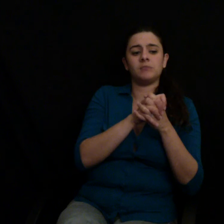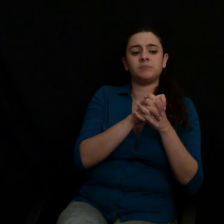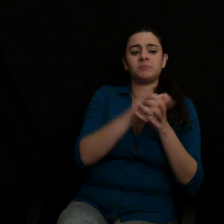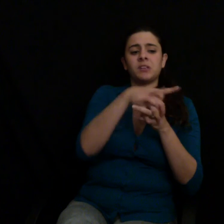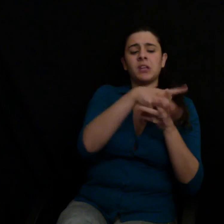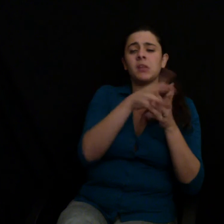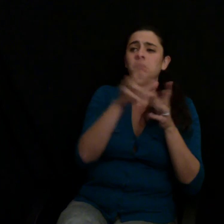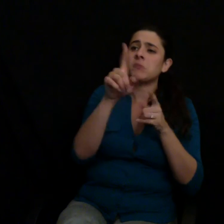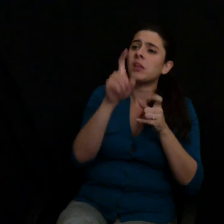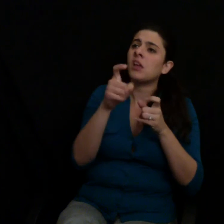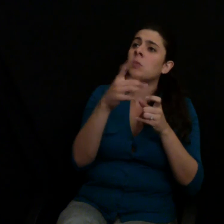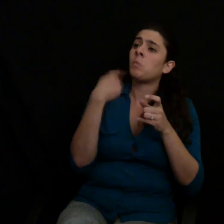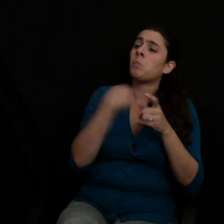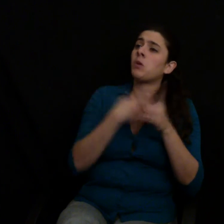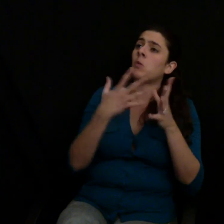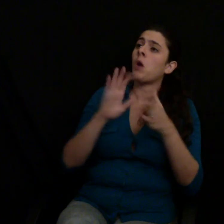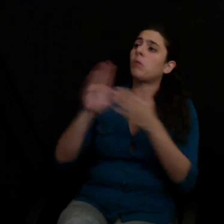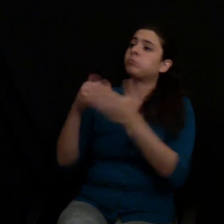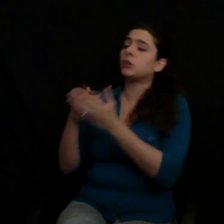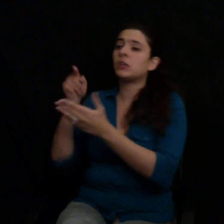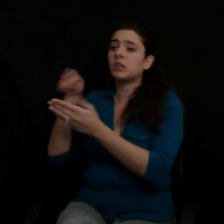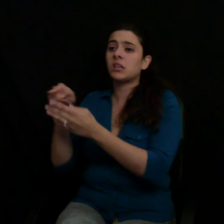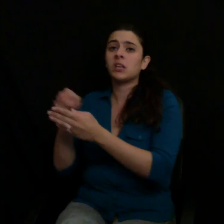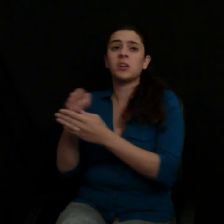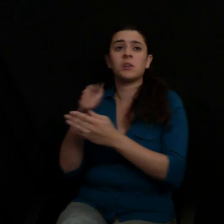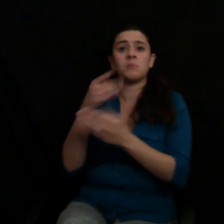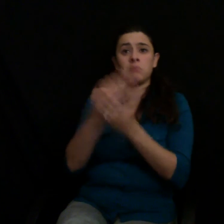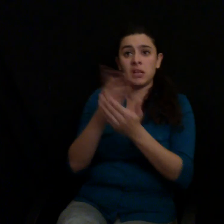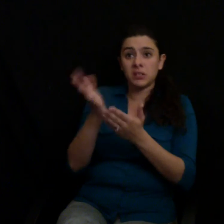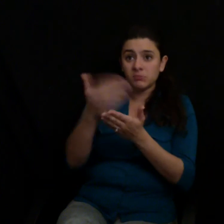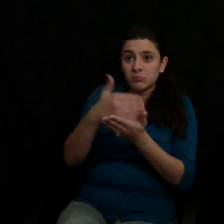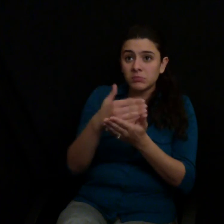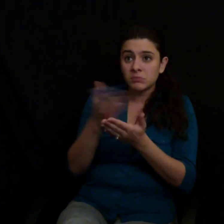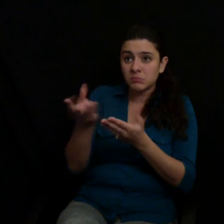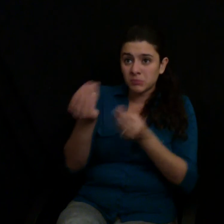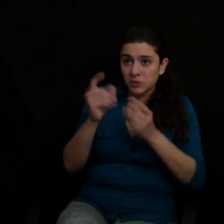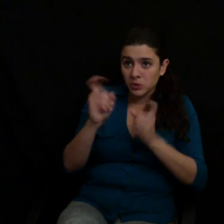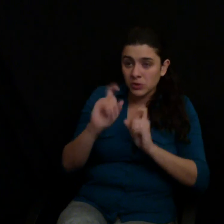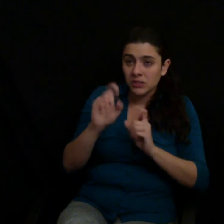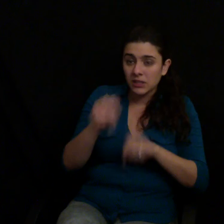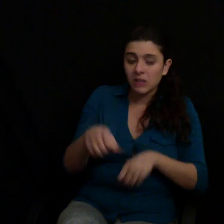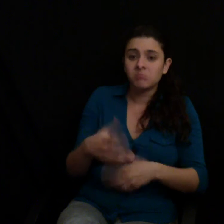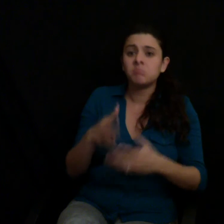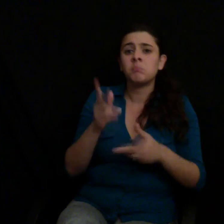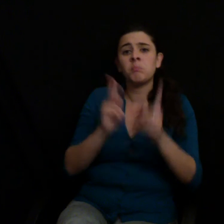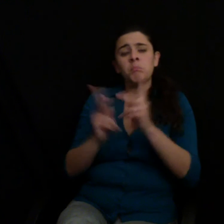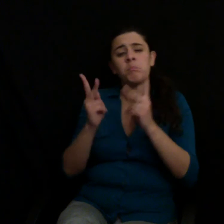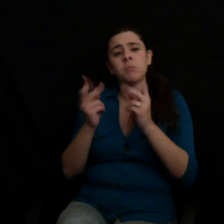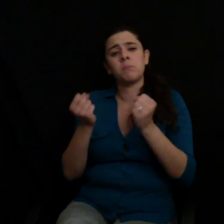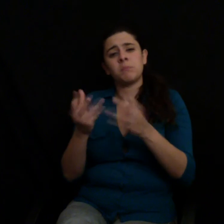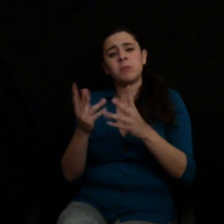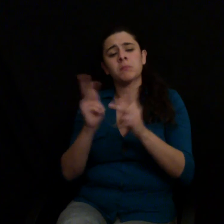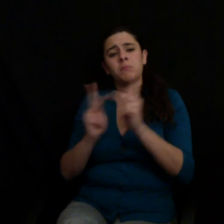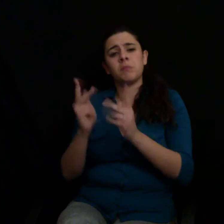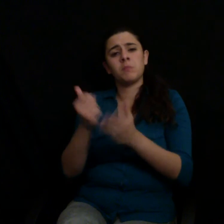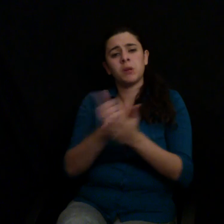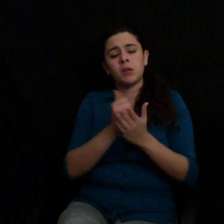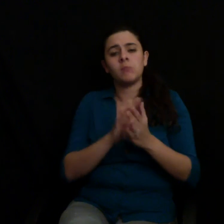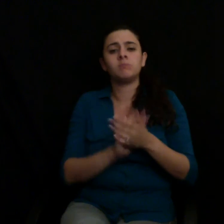just gave me some hope for humanity. And another thing that really touched Rin as well was all the positive feedback she had heard from all of you in the